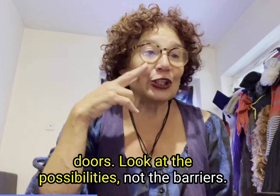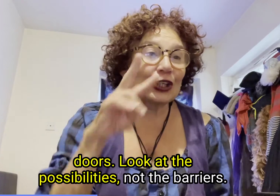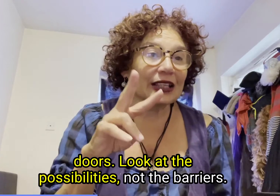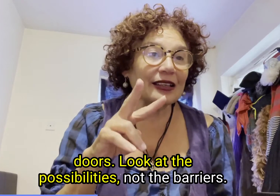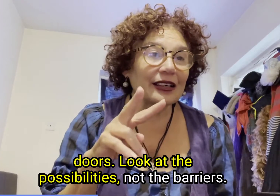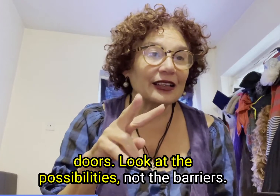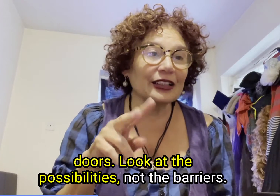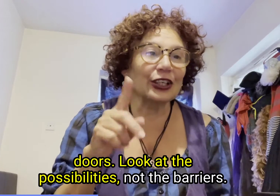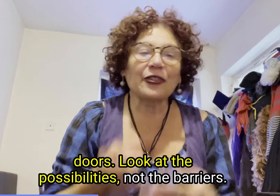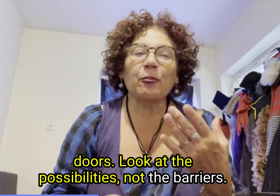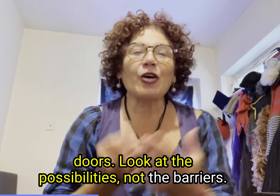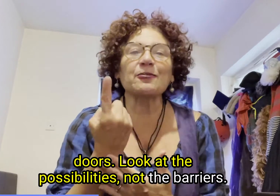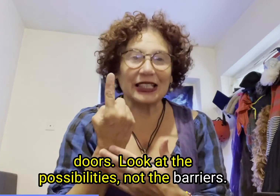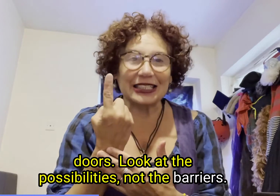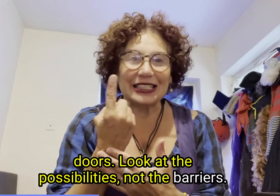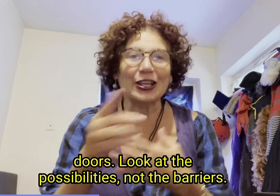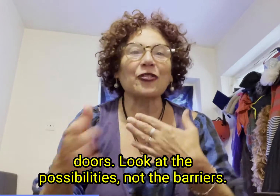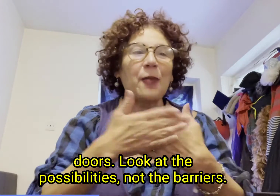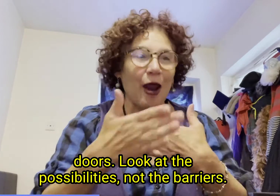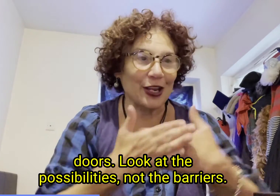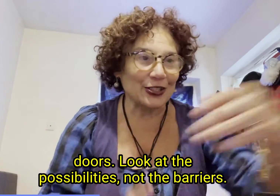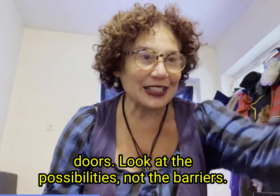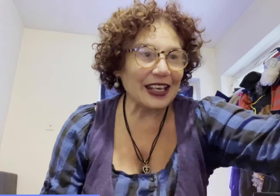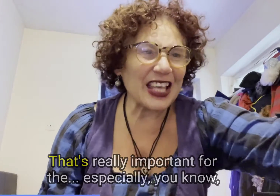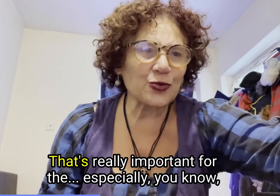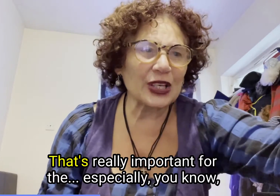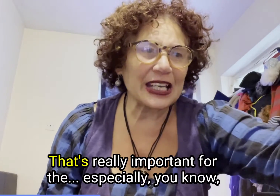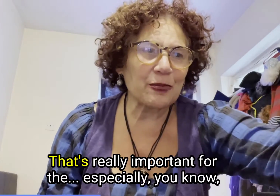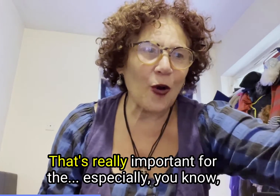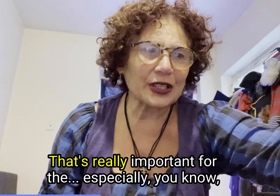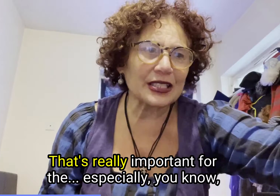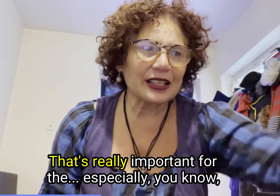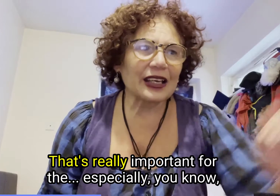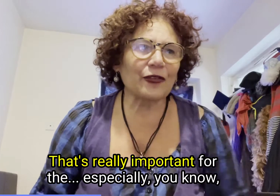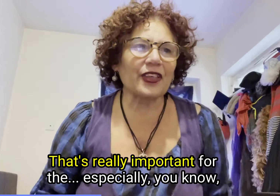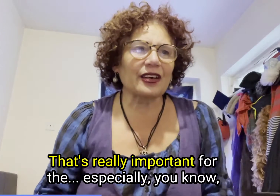Look at the possibilities, not the barriers. That's really important for